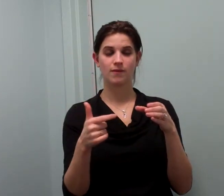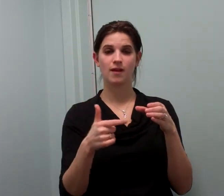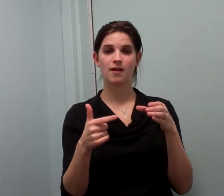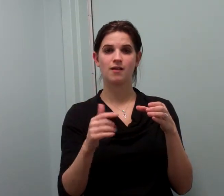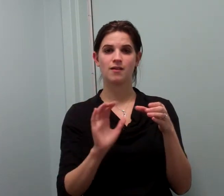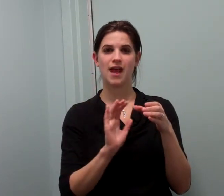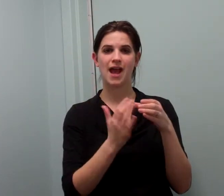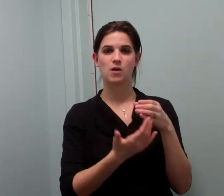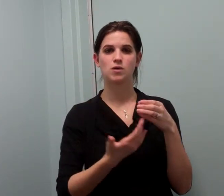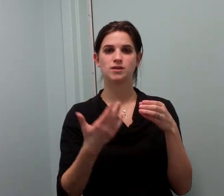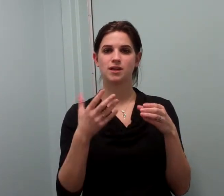can